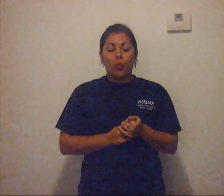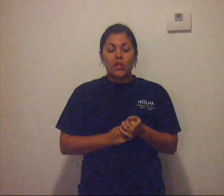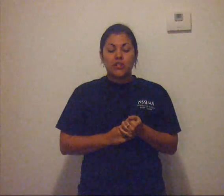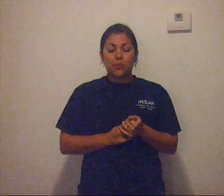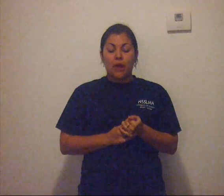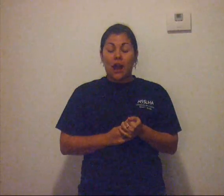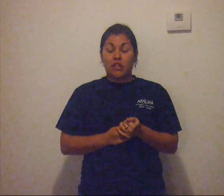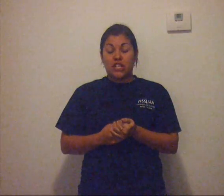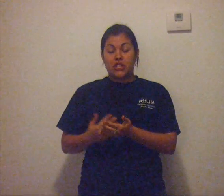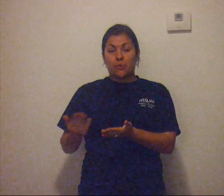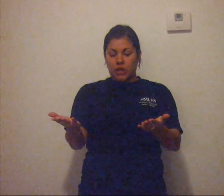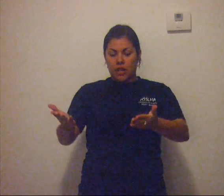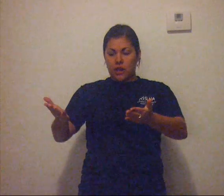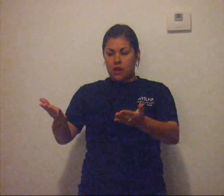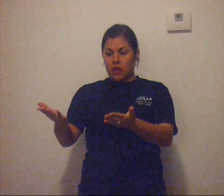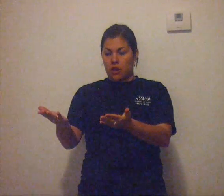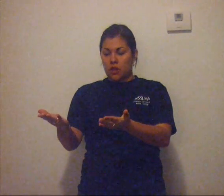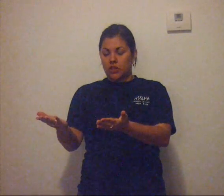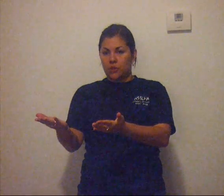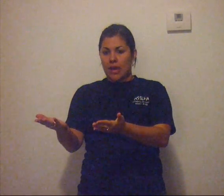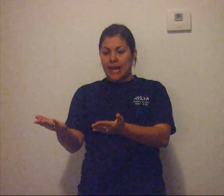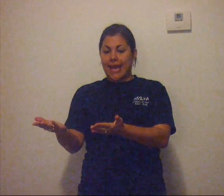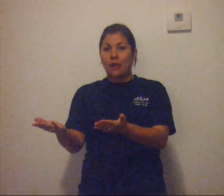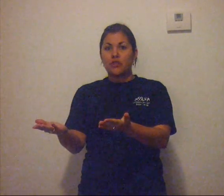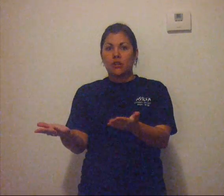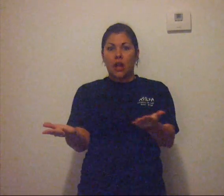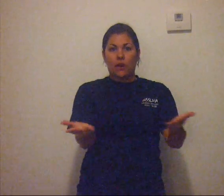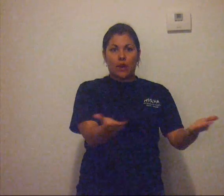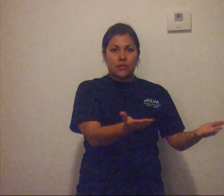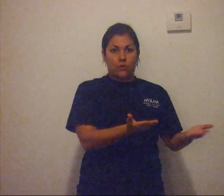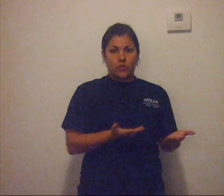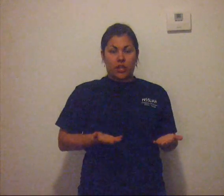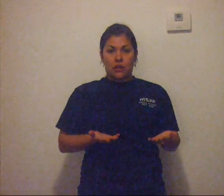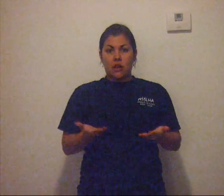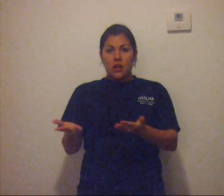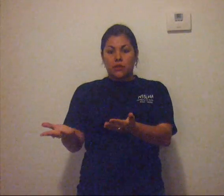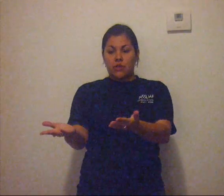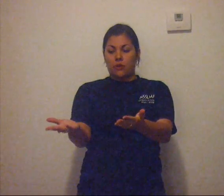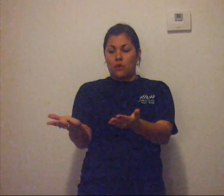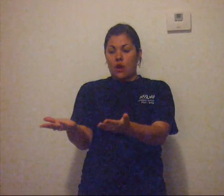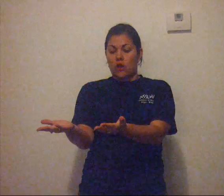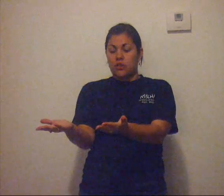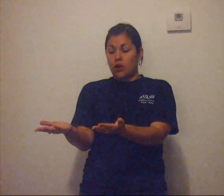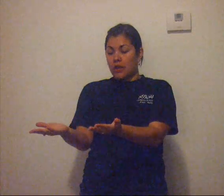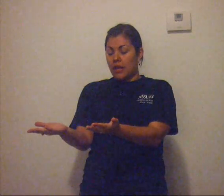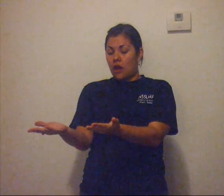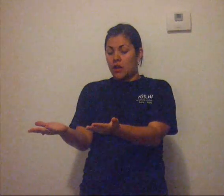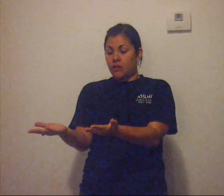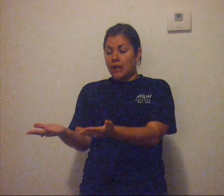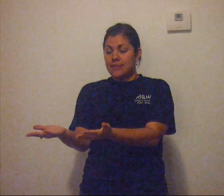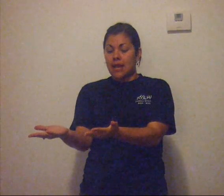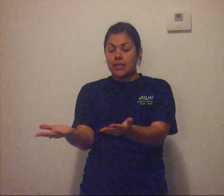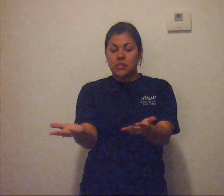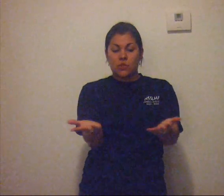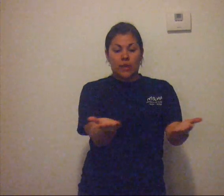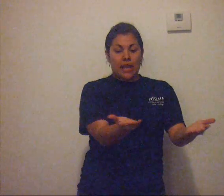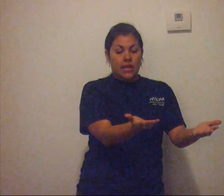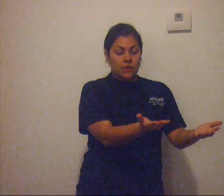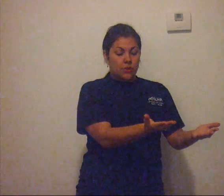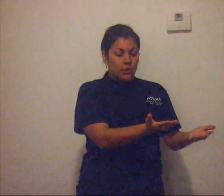"what so proudly," so we're going to do a counterclockwise motion. So starting on your right side, swinging in a